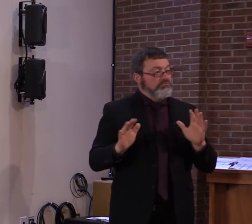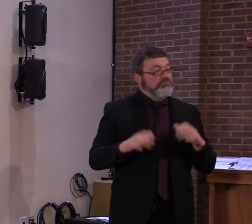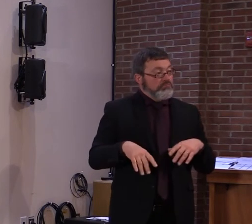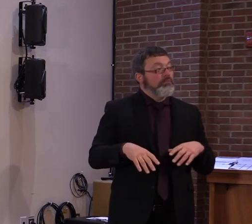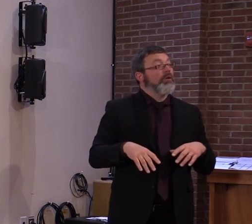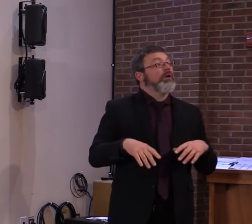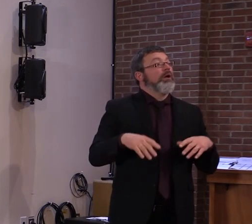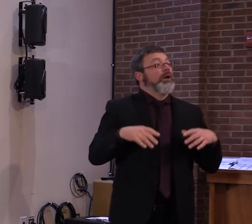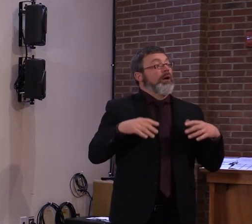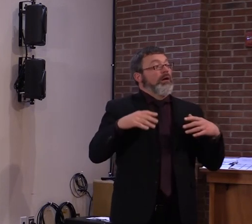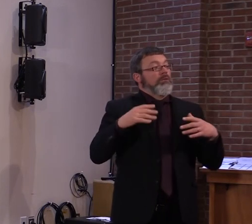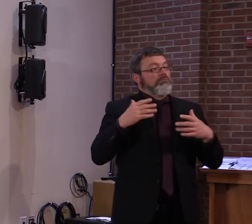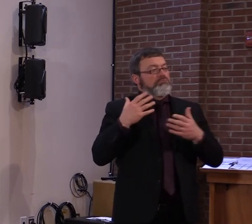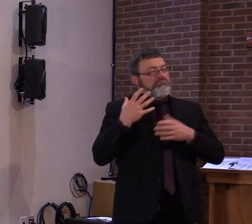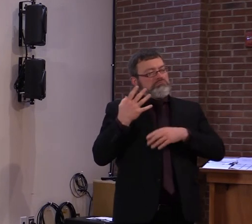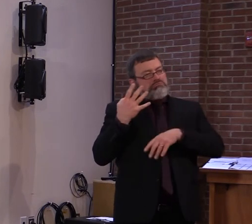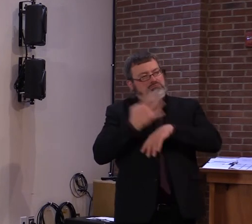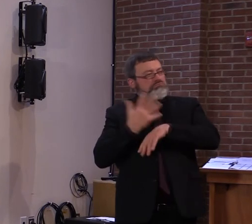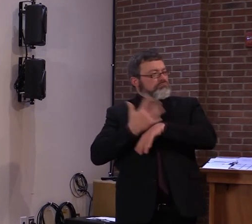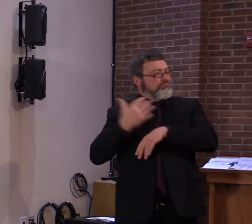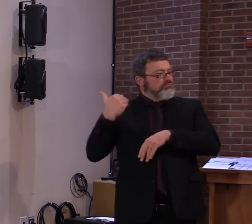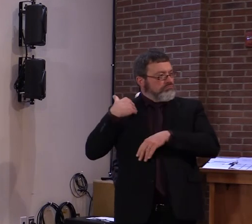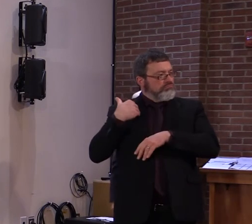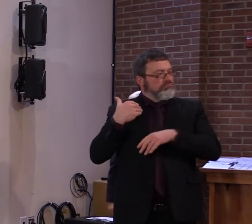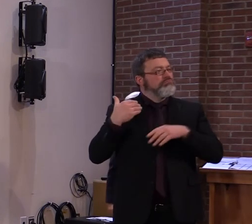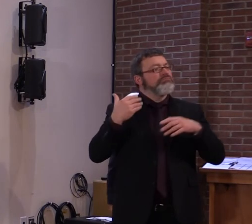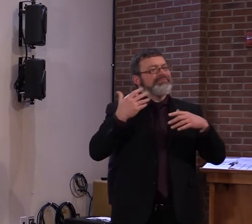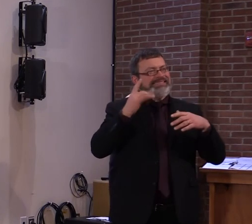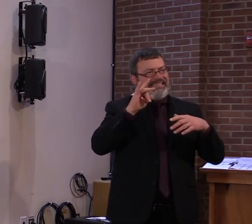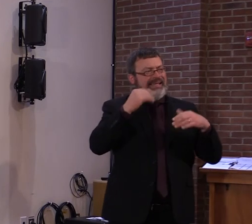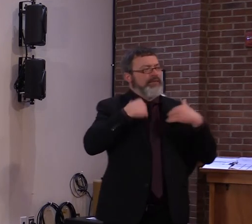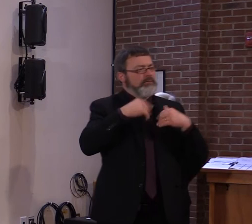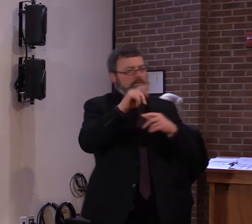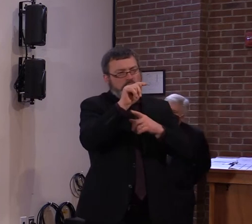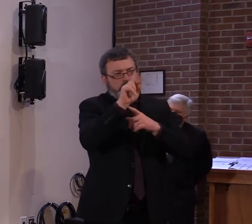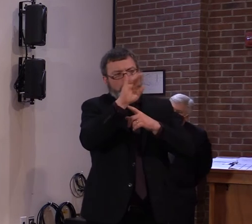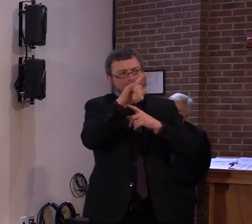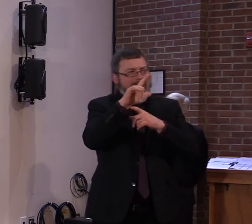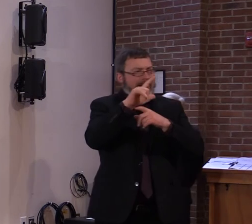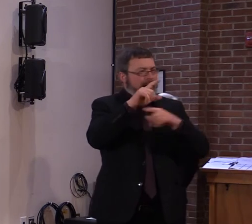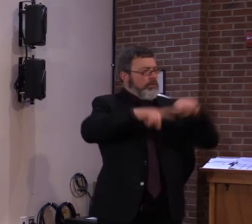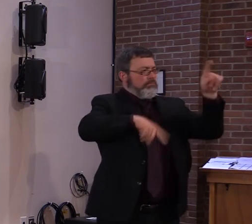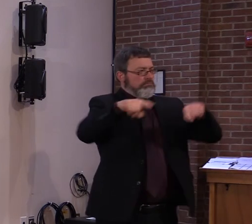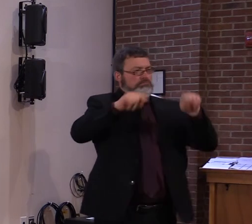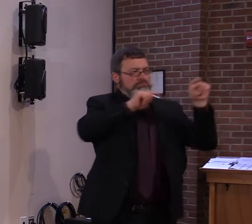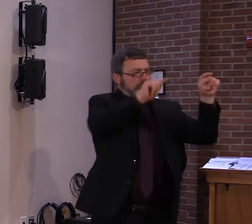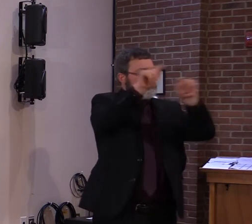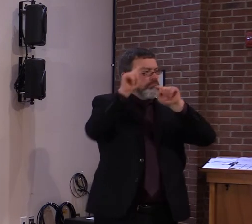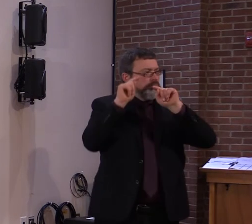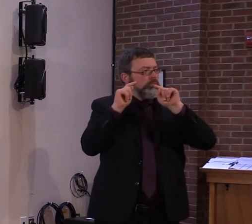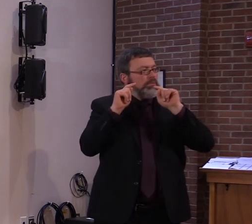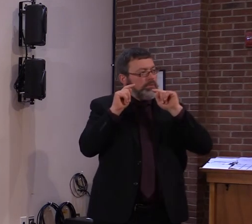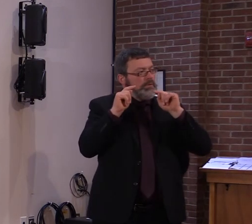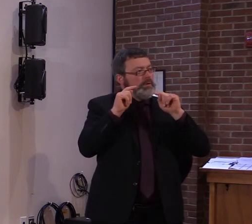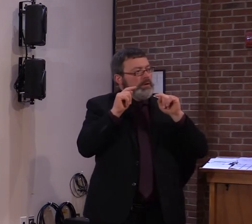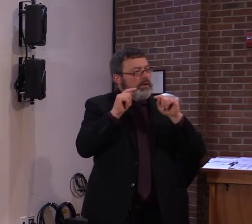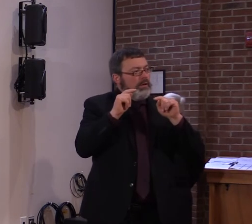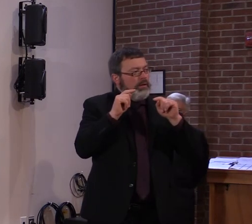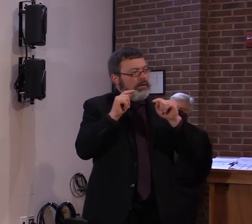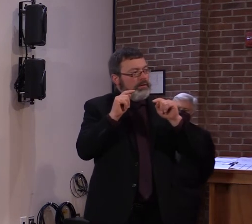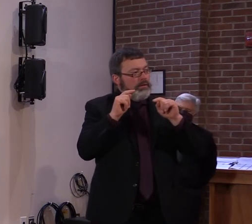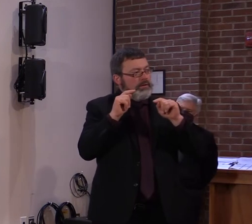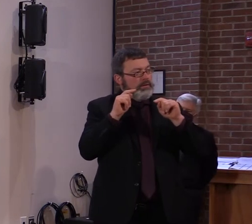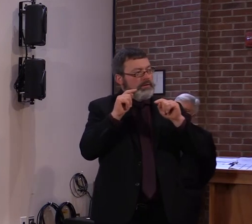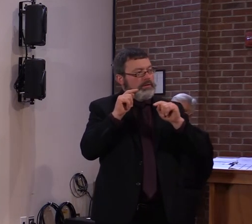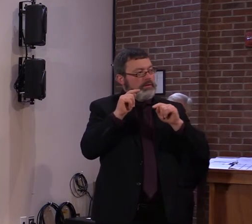with the Danish mask study that showed case growth, even with high compliance. The study